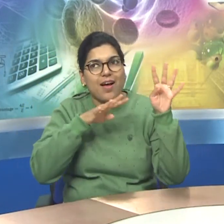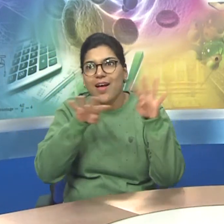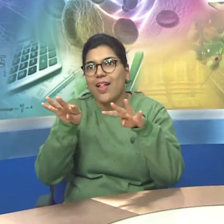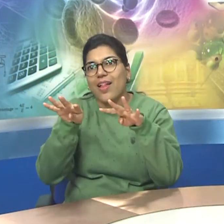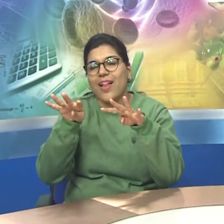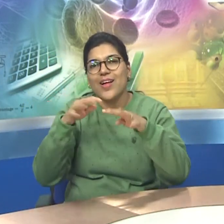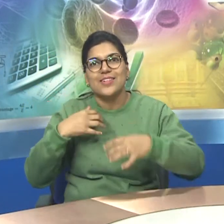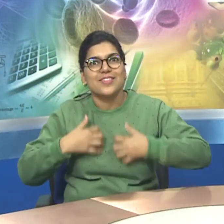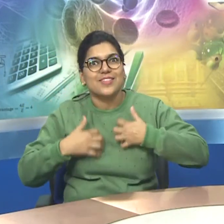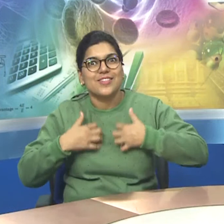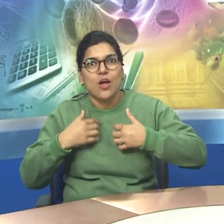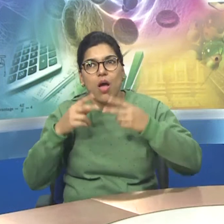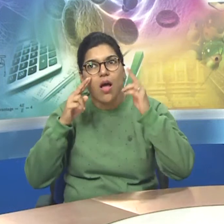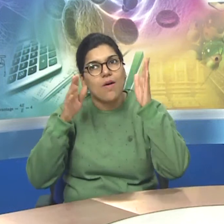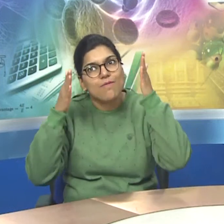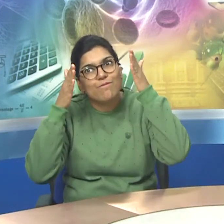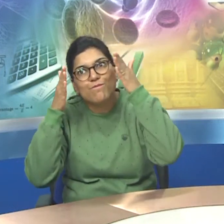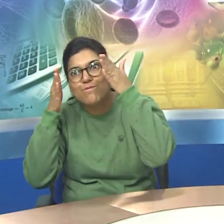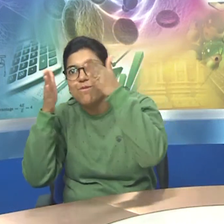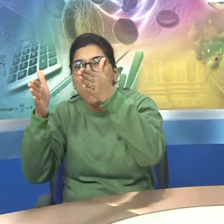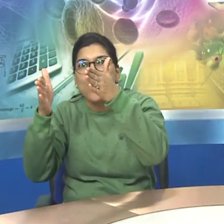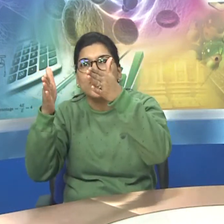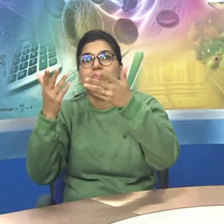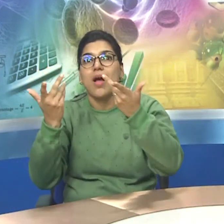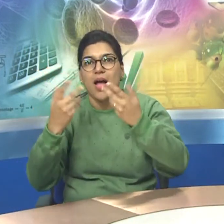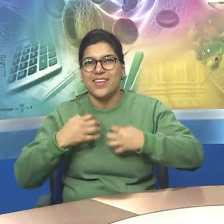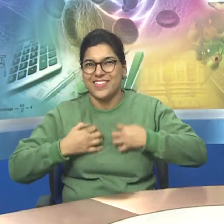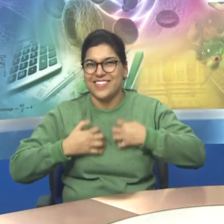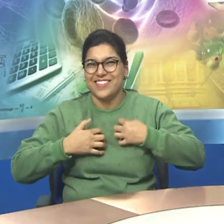dancing, some people like being watched by other.